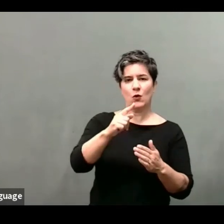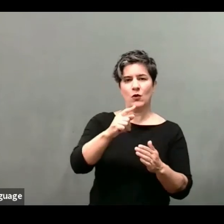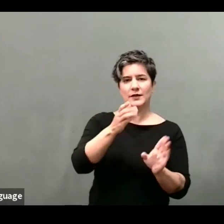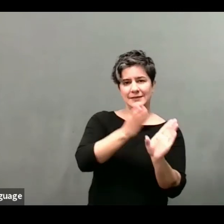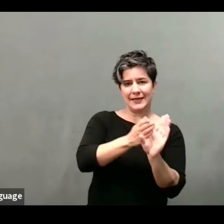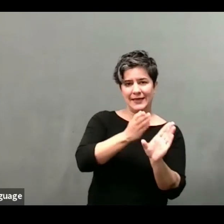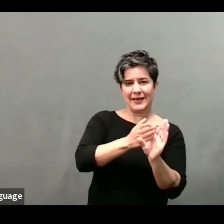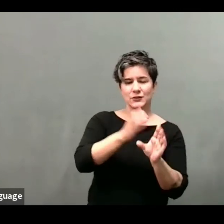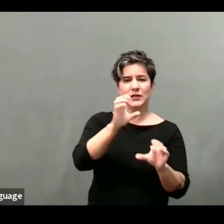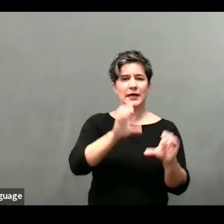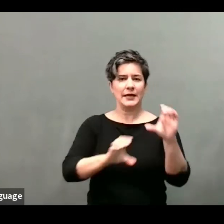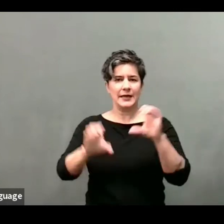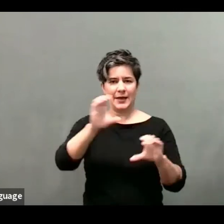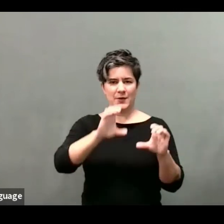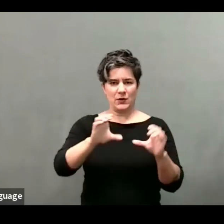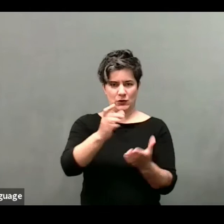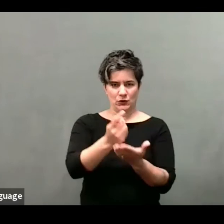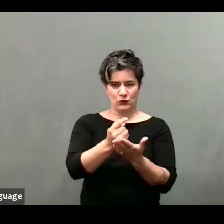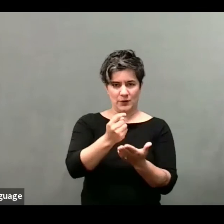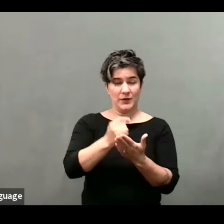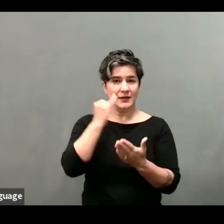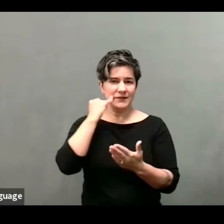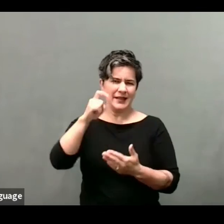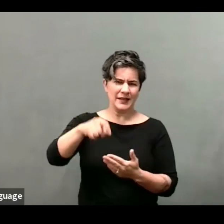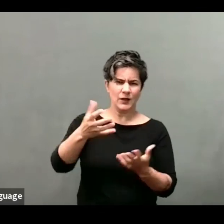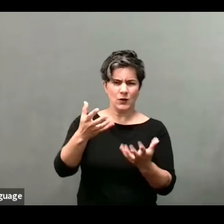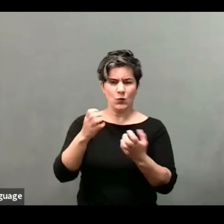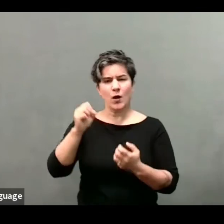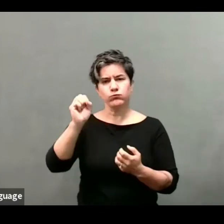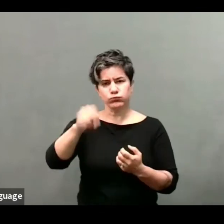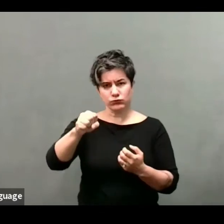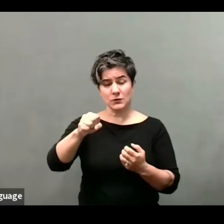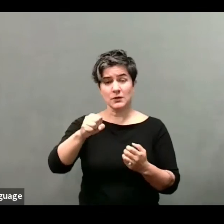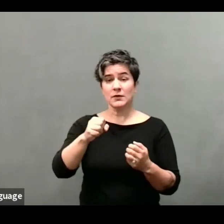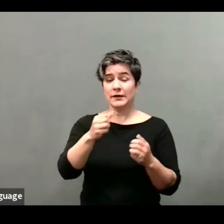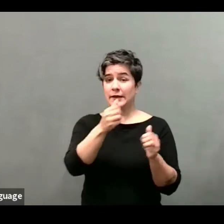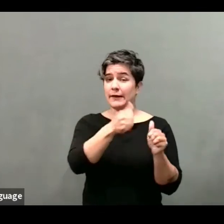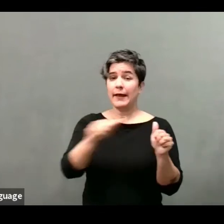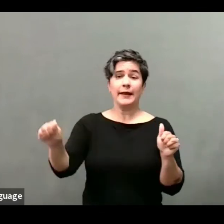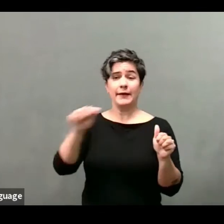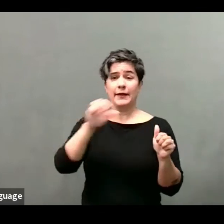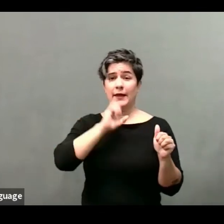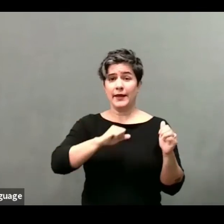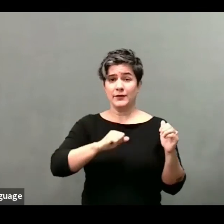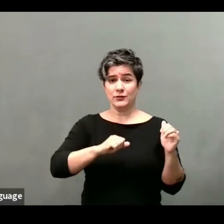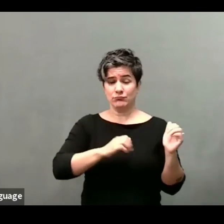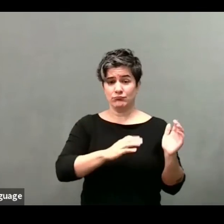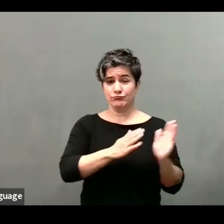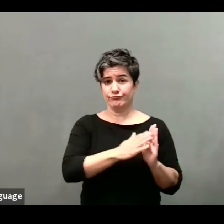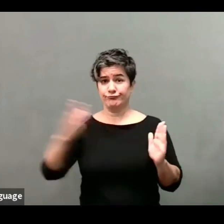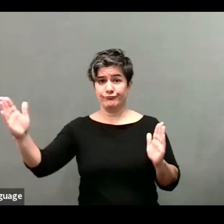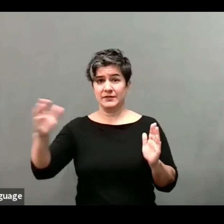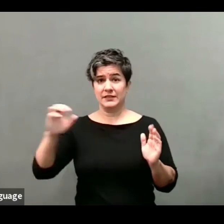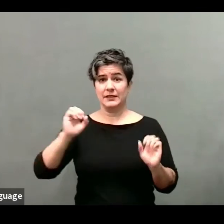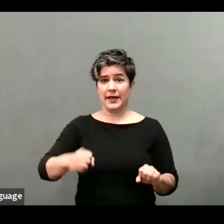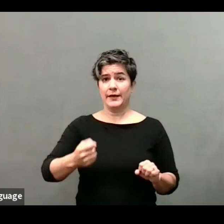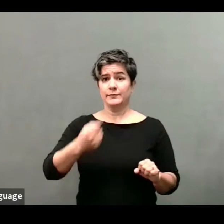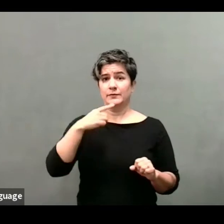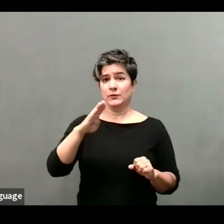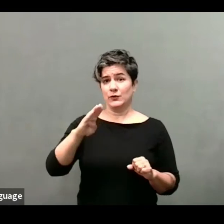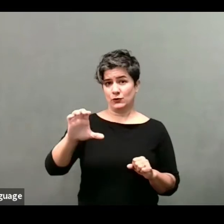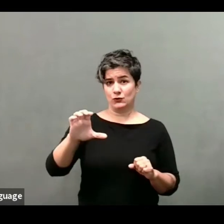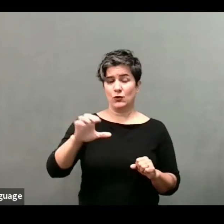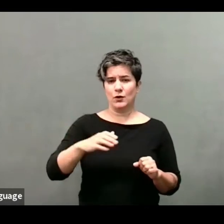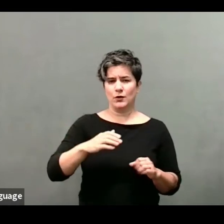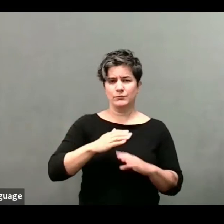dependency treatment if that's something that they need or want. And then any age can consent to birth control, both